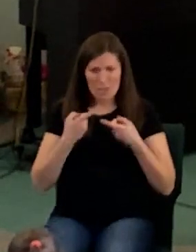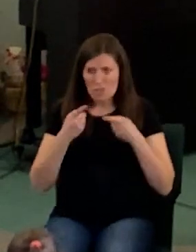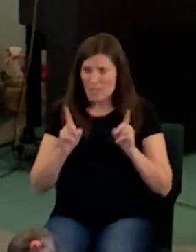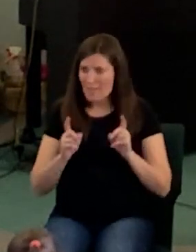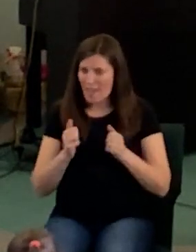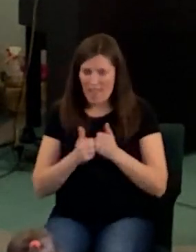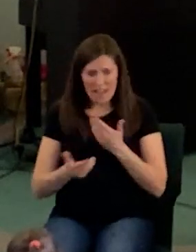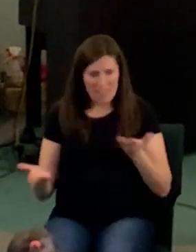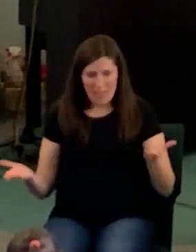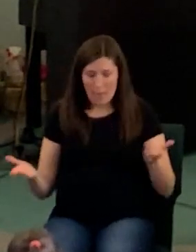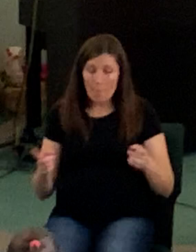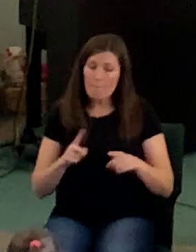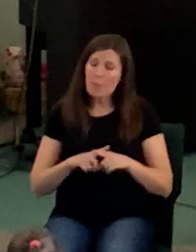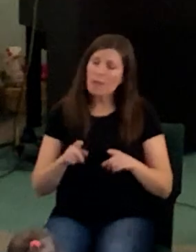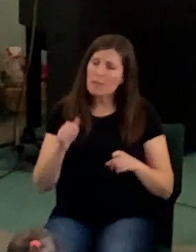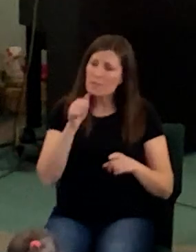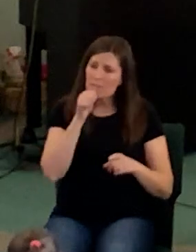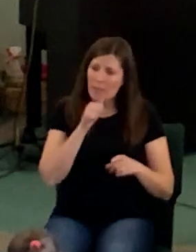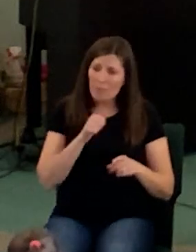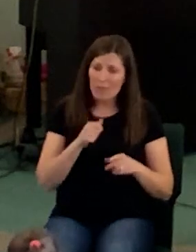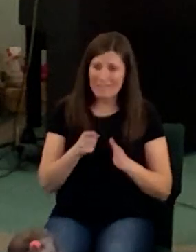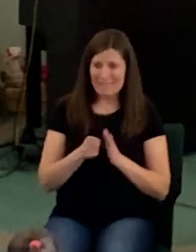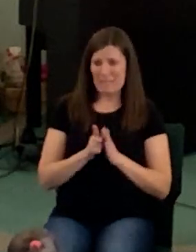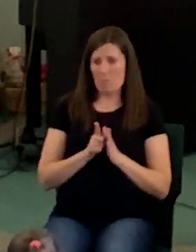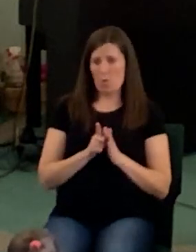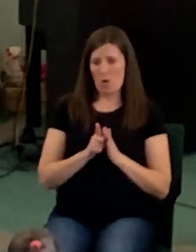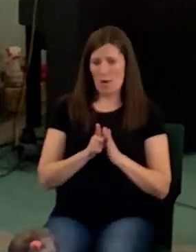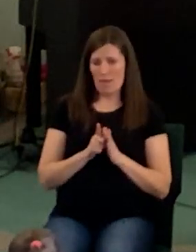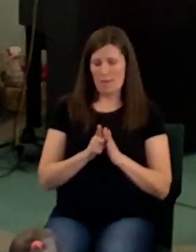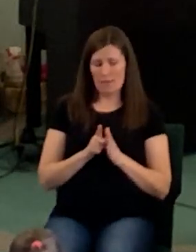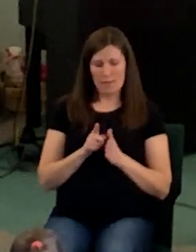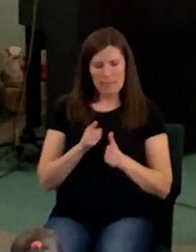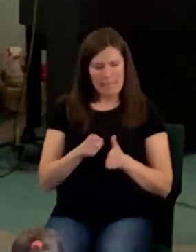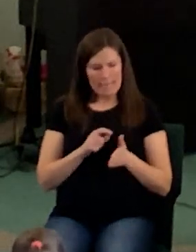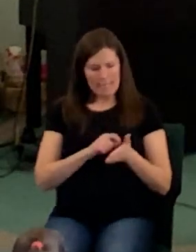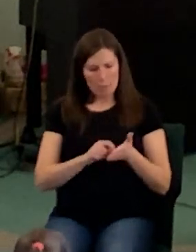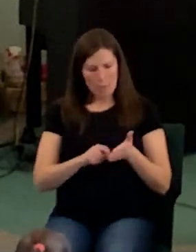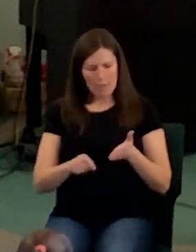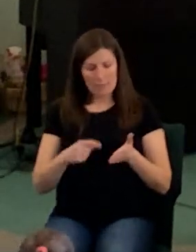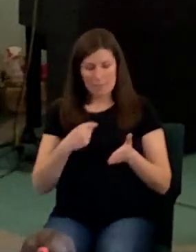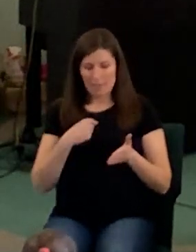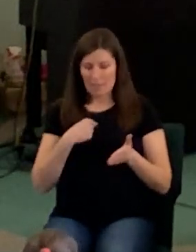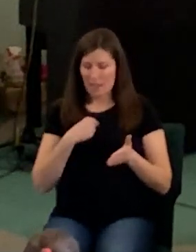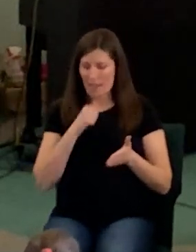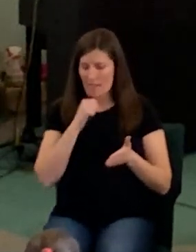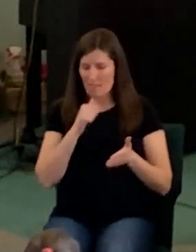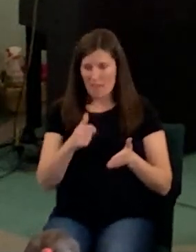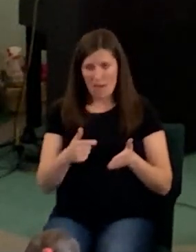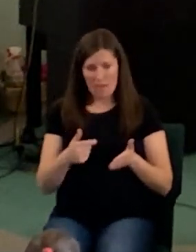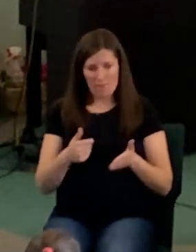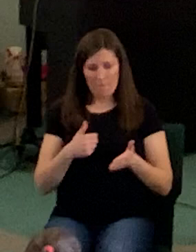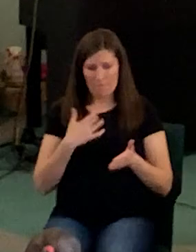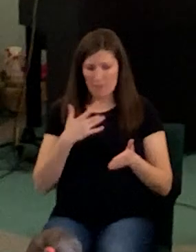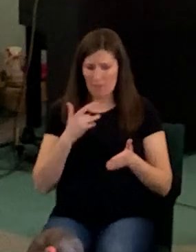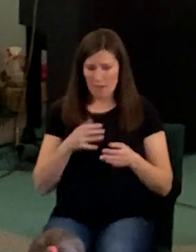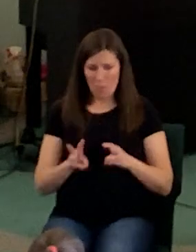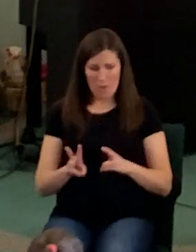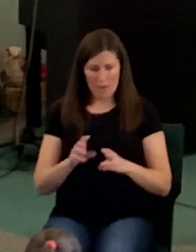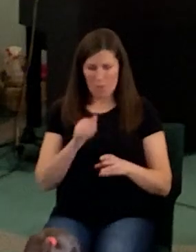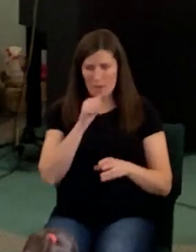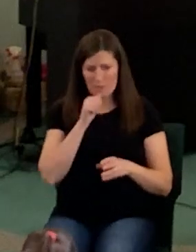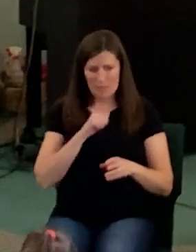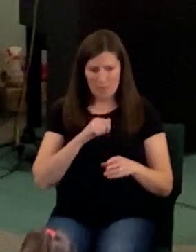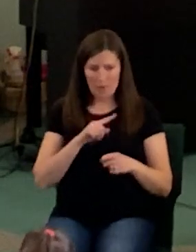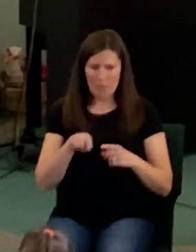is temporary." He writes, "I certainly didn't feel that way during my period of suffering, but I learned over time